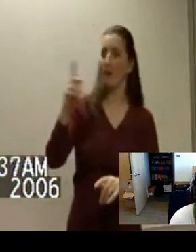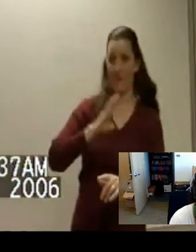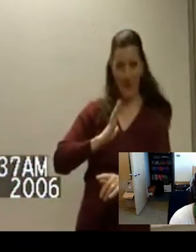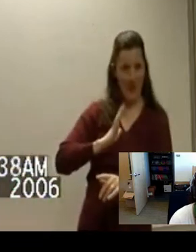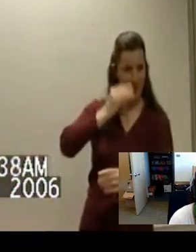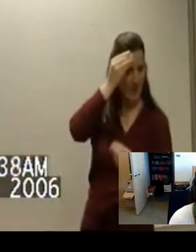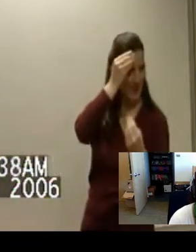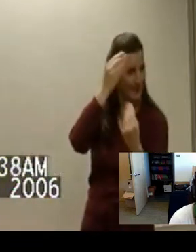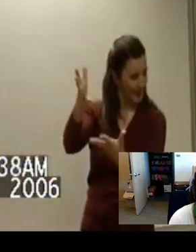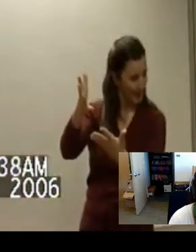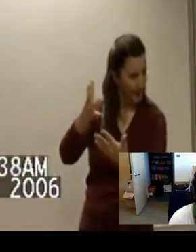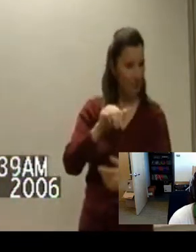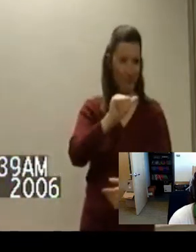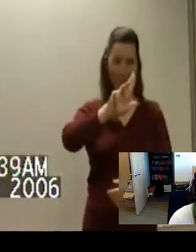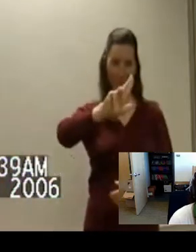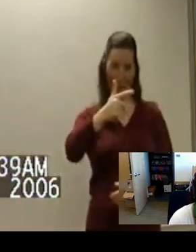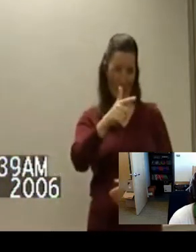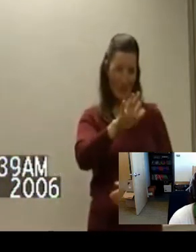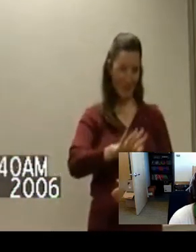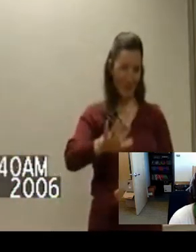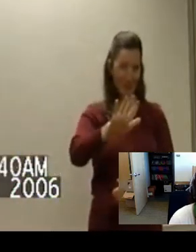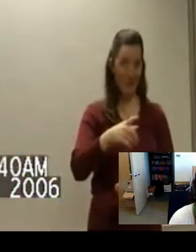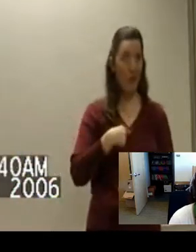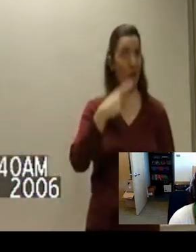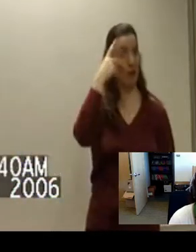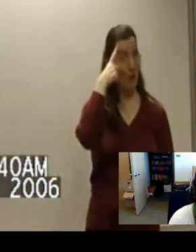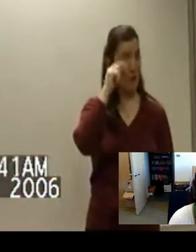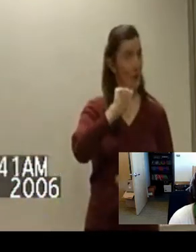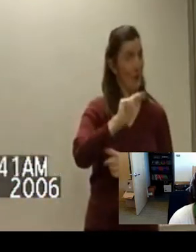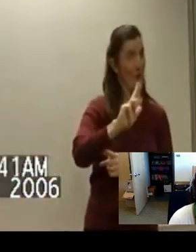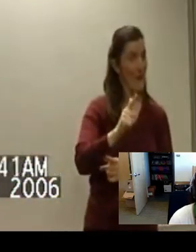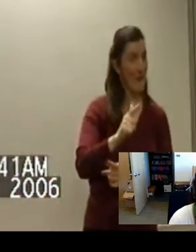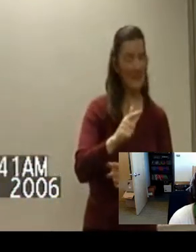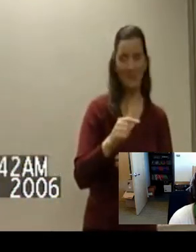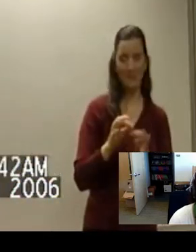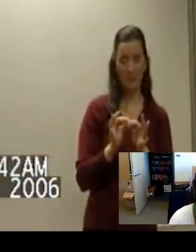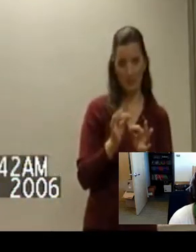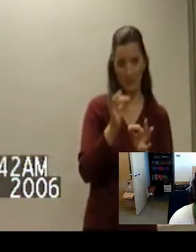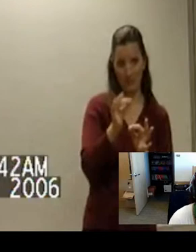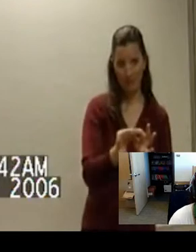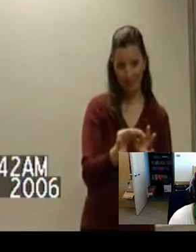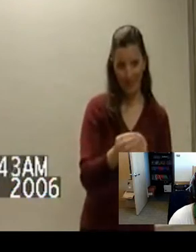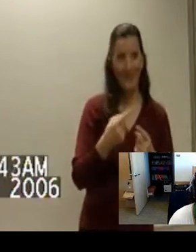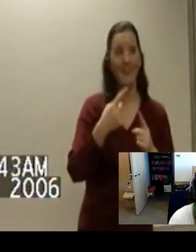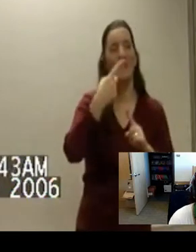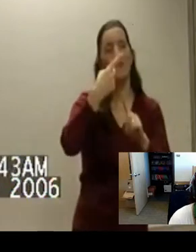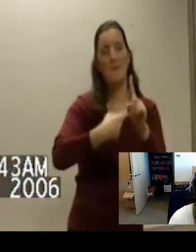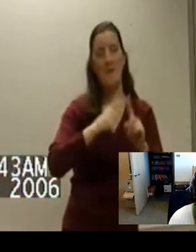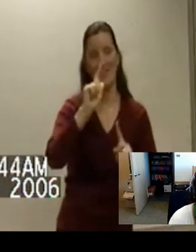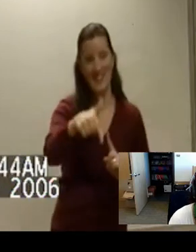So she said, anytime you're ready, we'll bring it over, set it up.